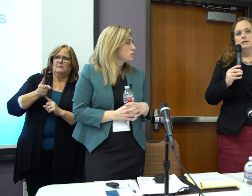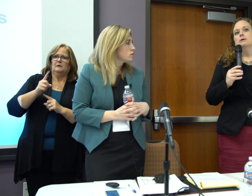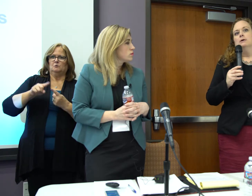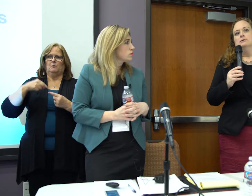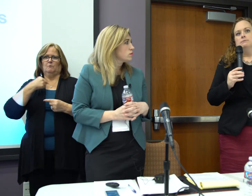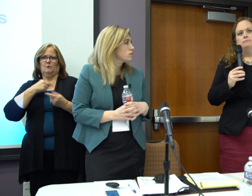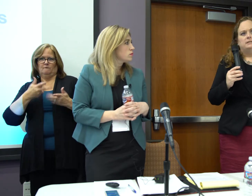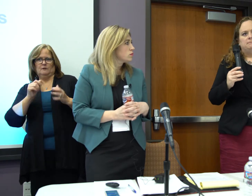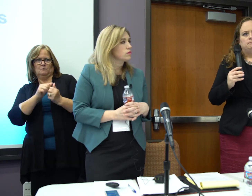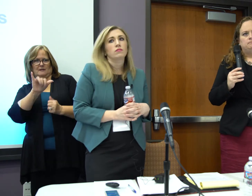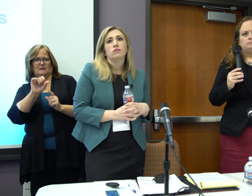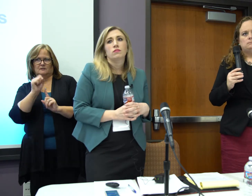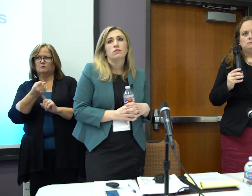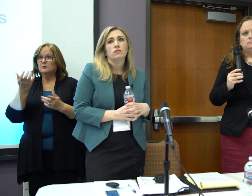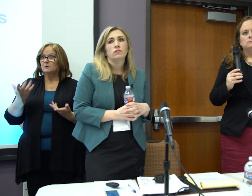with this thing. So